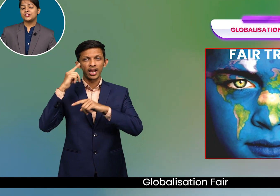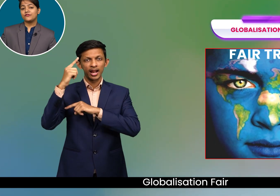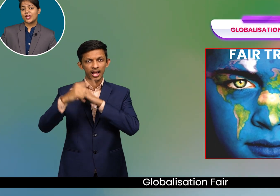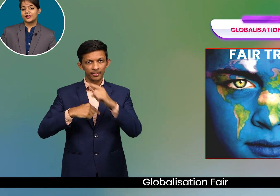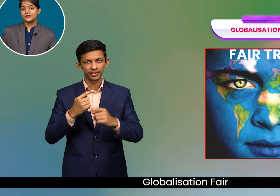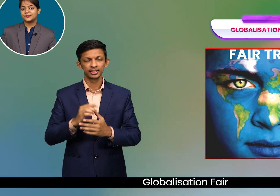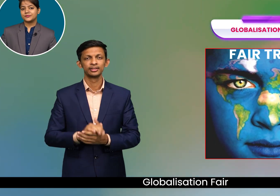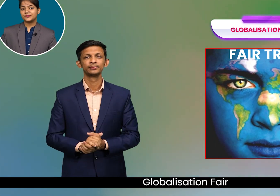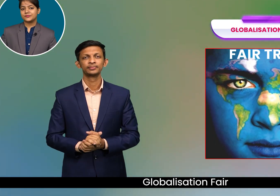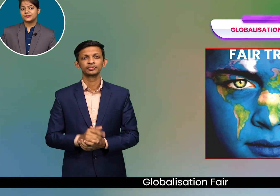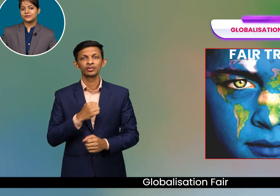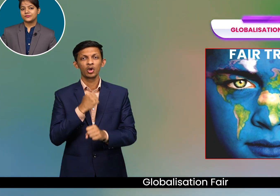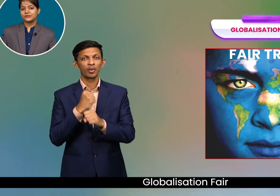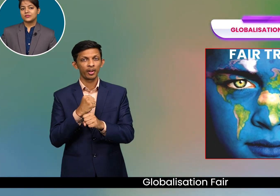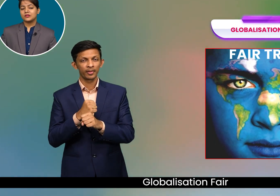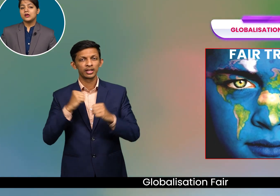Globalization fair.